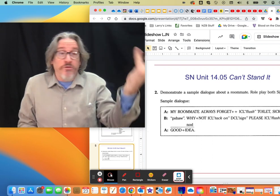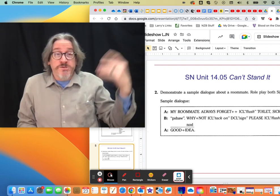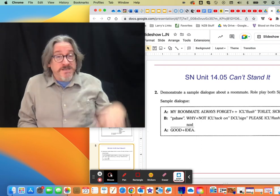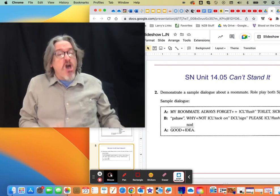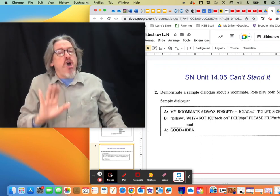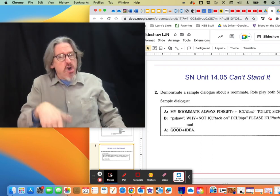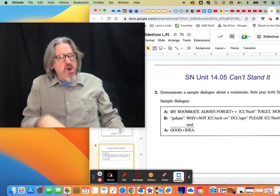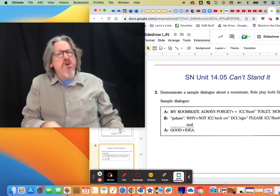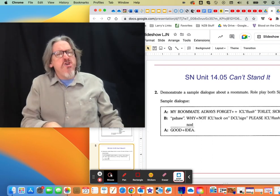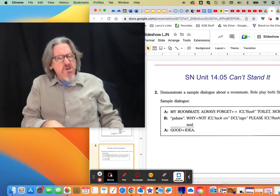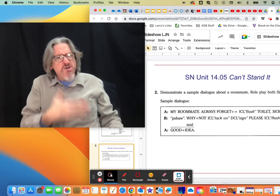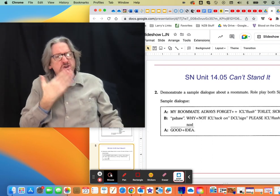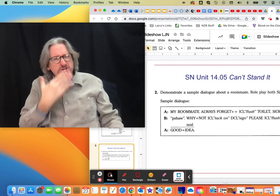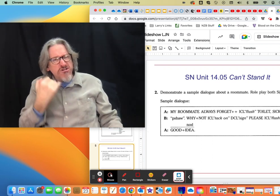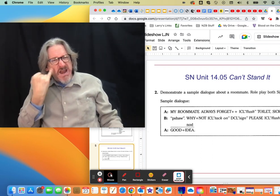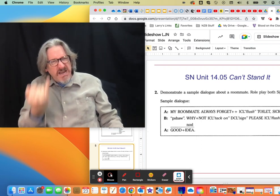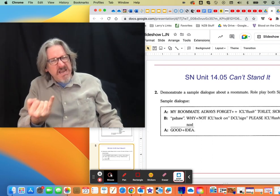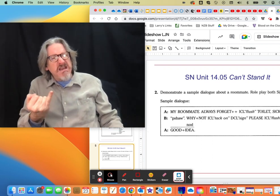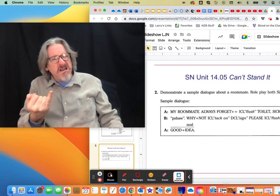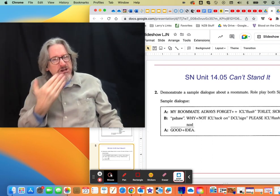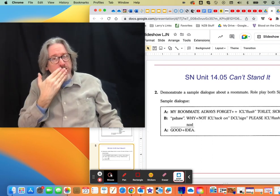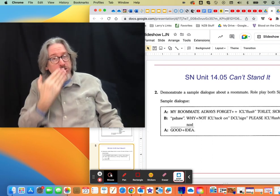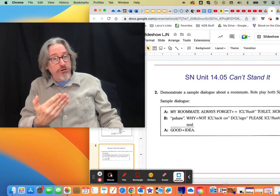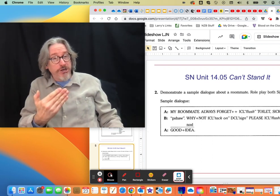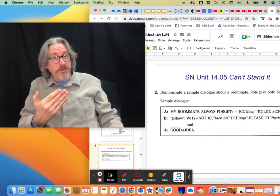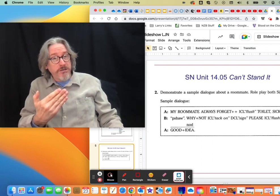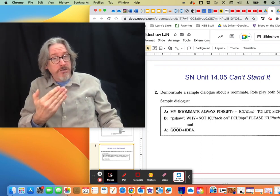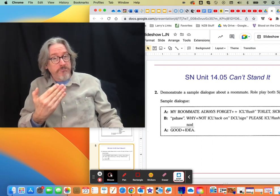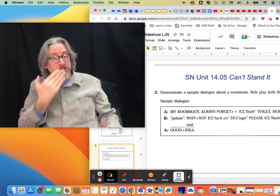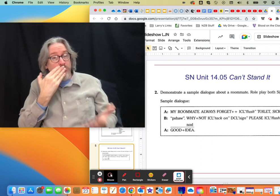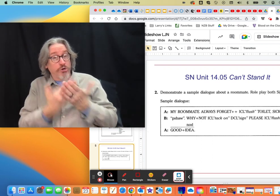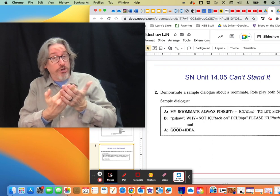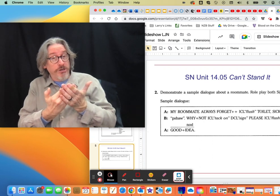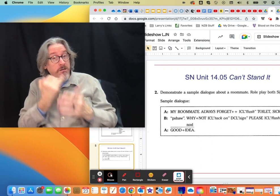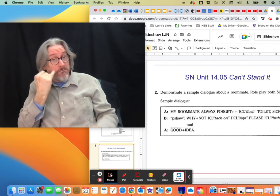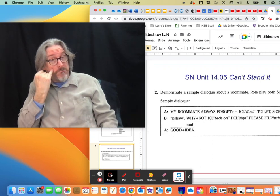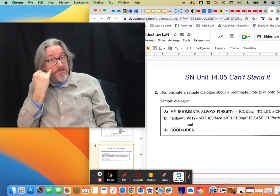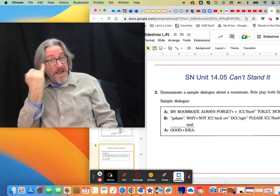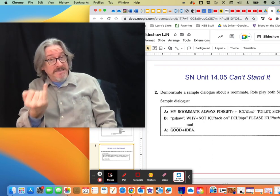Then the response, good idea.